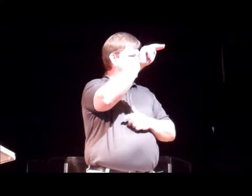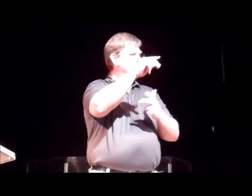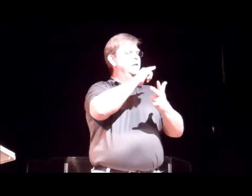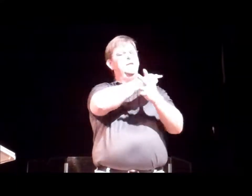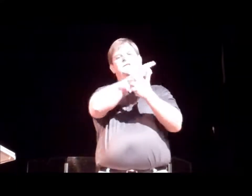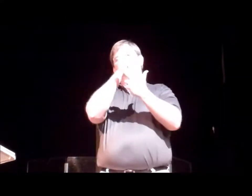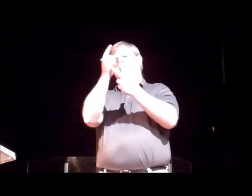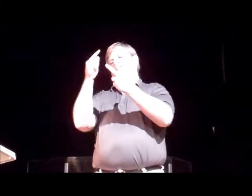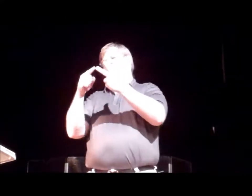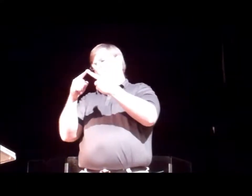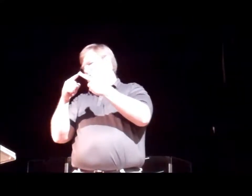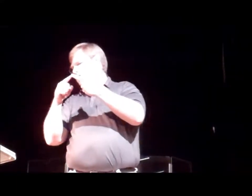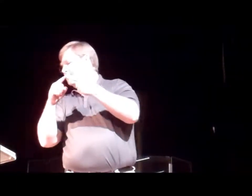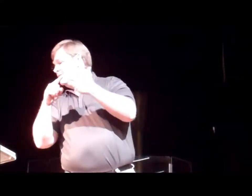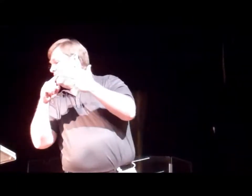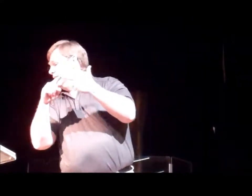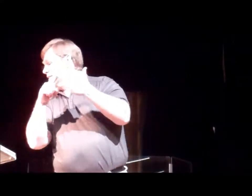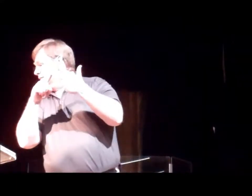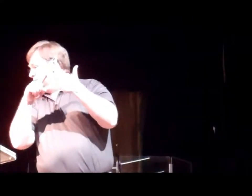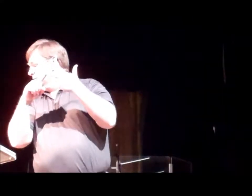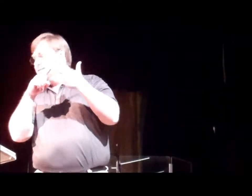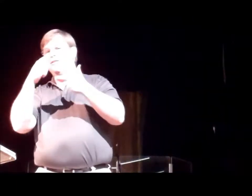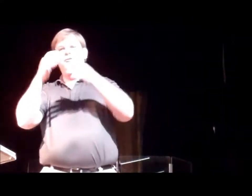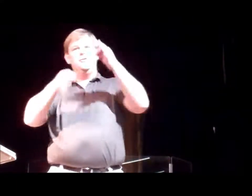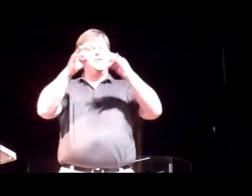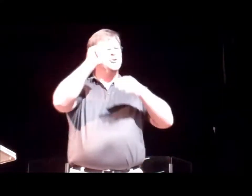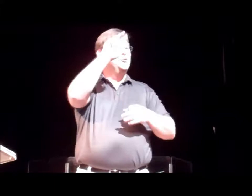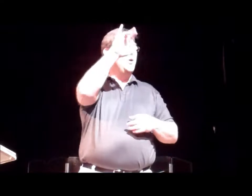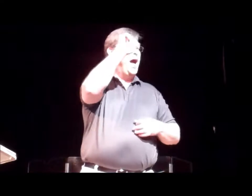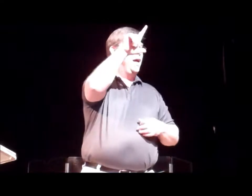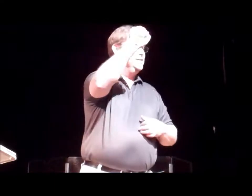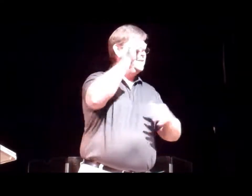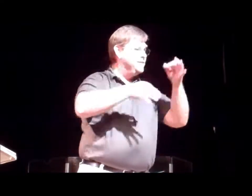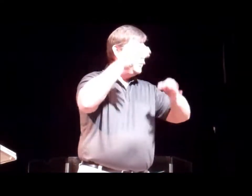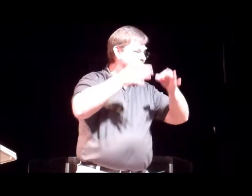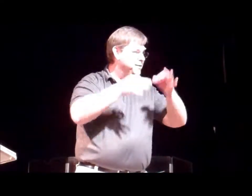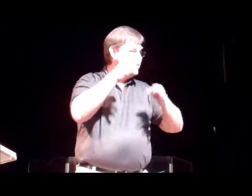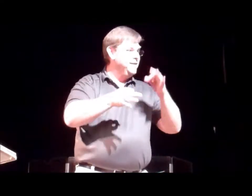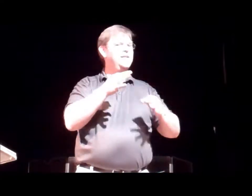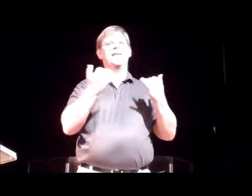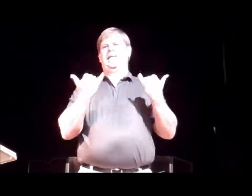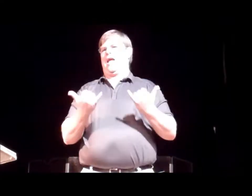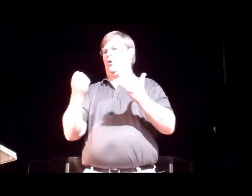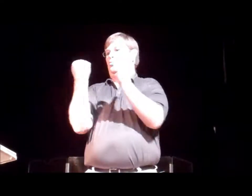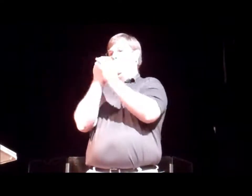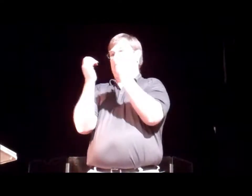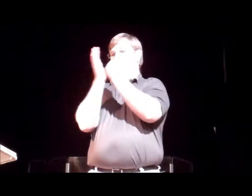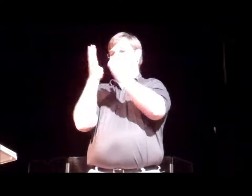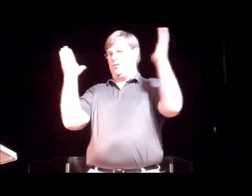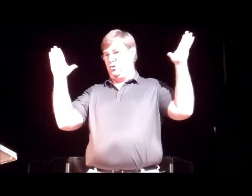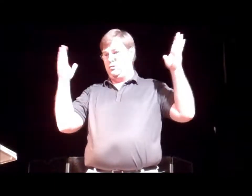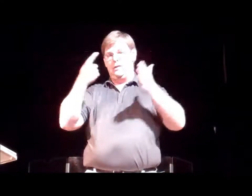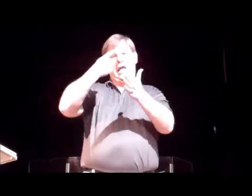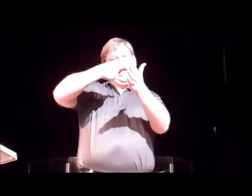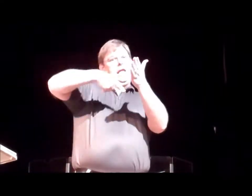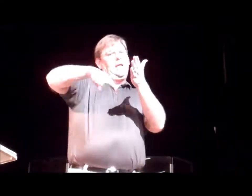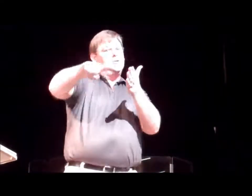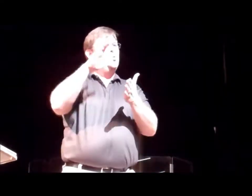his visit to the garden, the trials, and we are now at the point of the